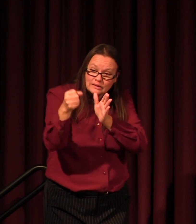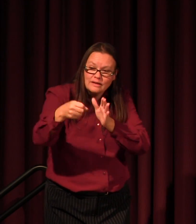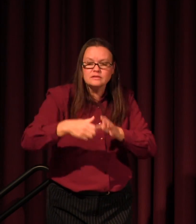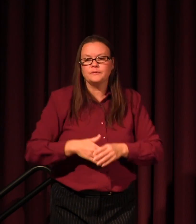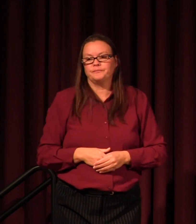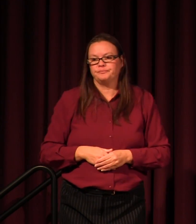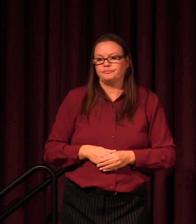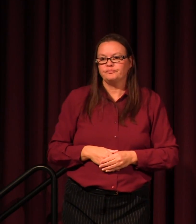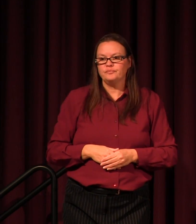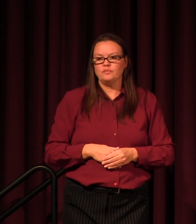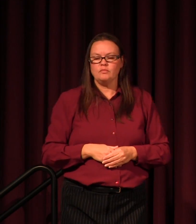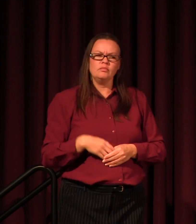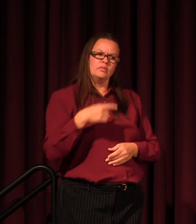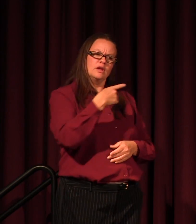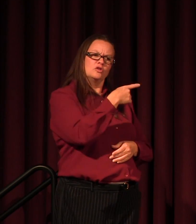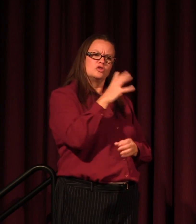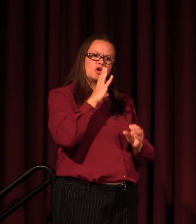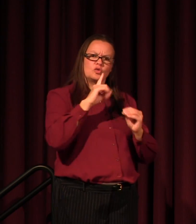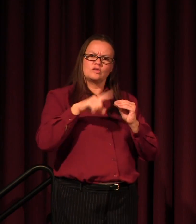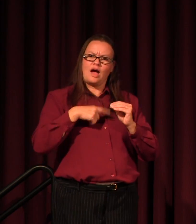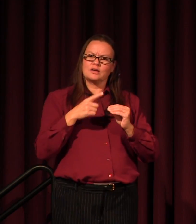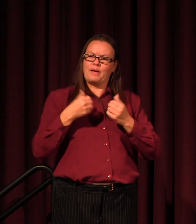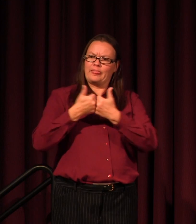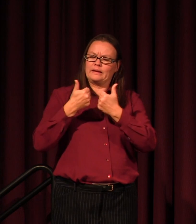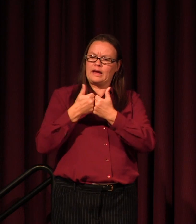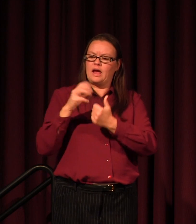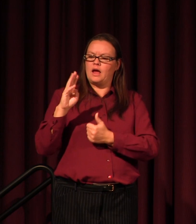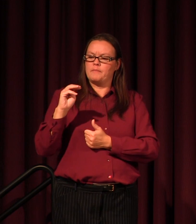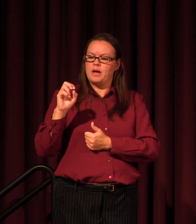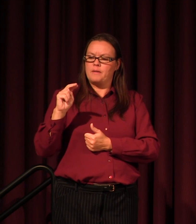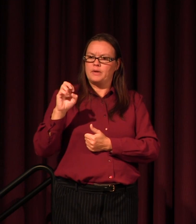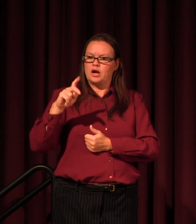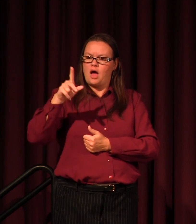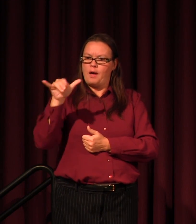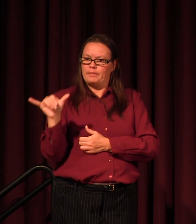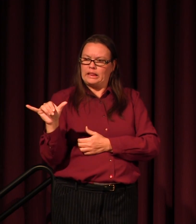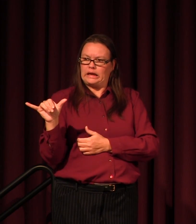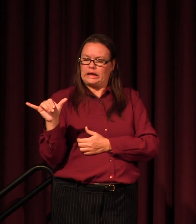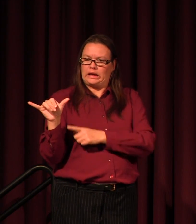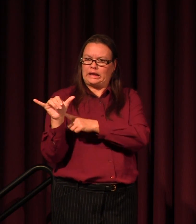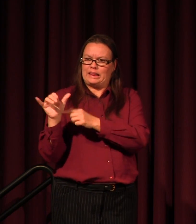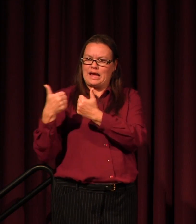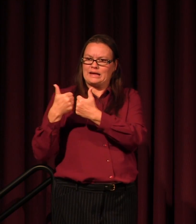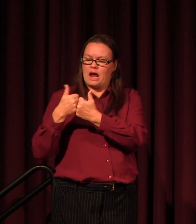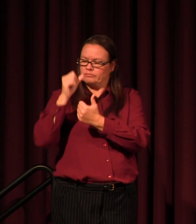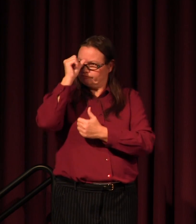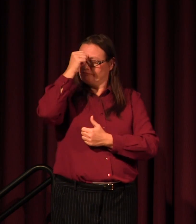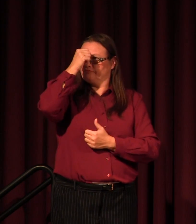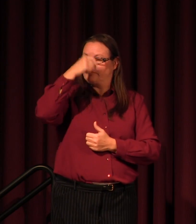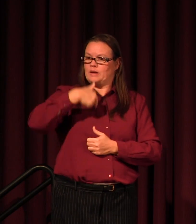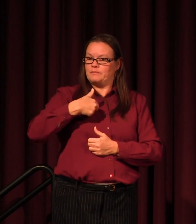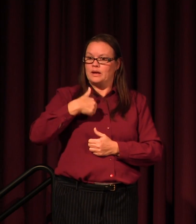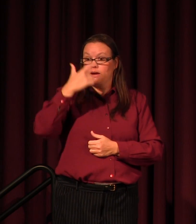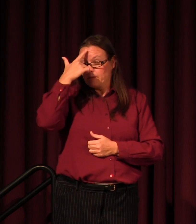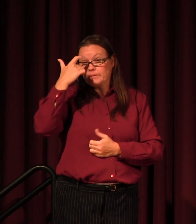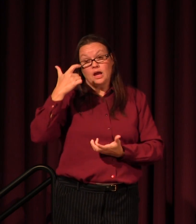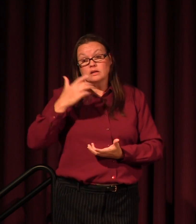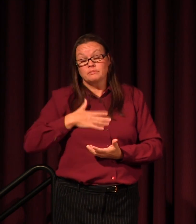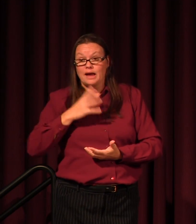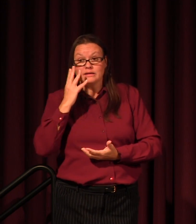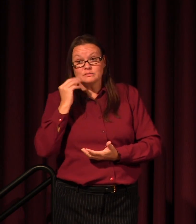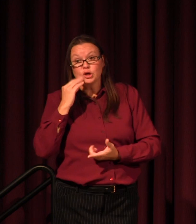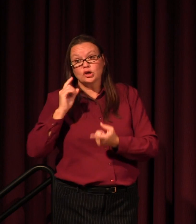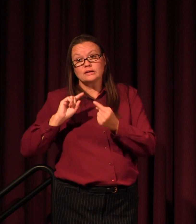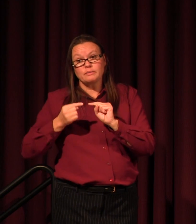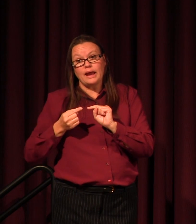So your Monopoly reference stuck with me because there's a lot of pain there.